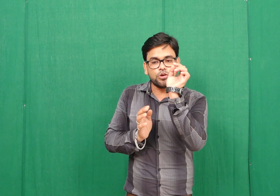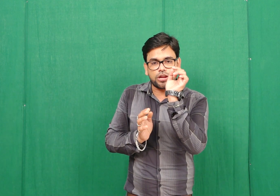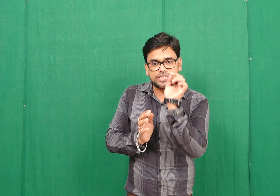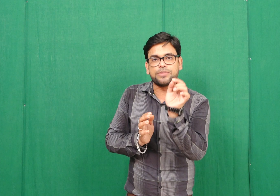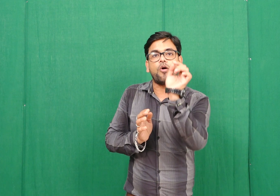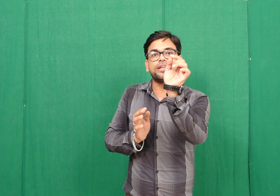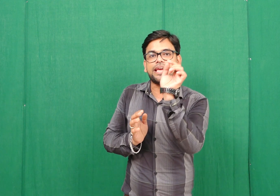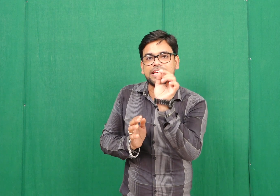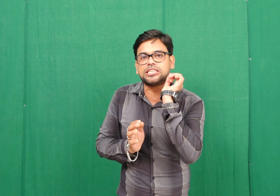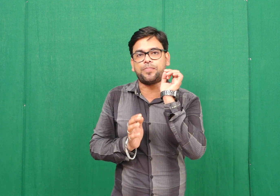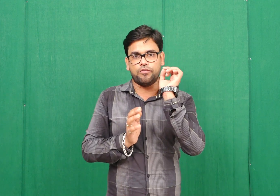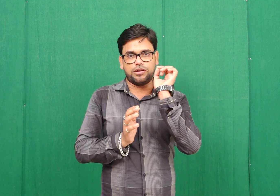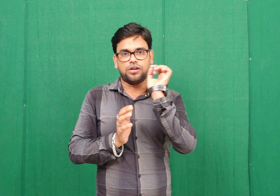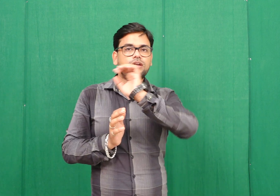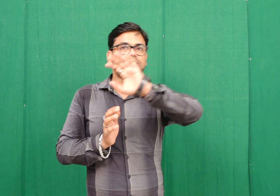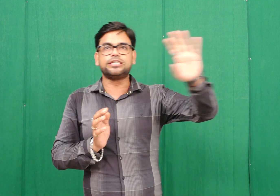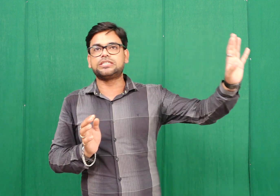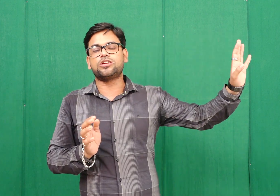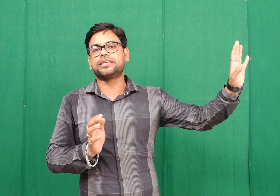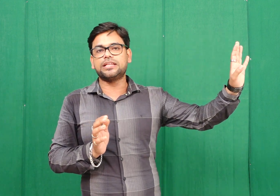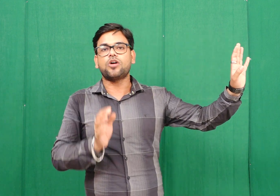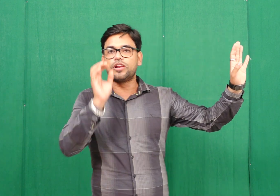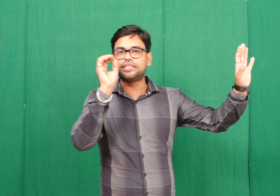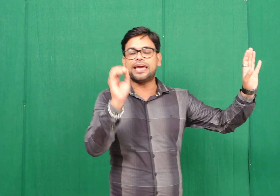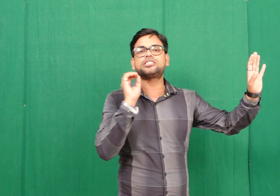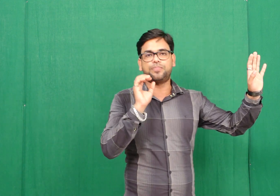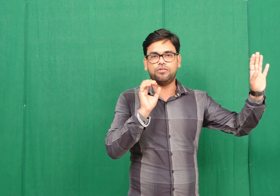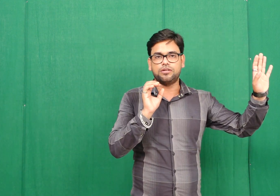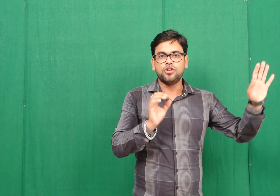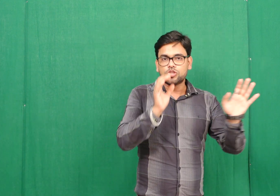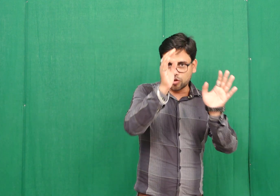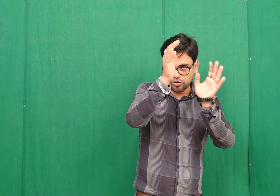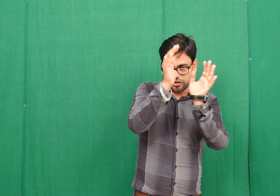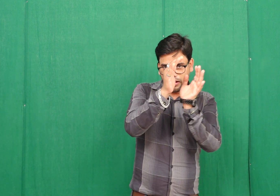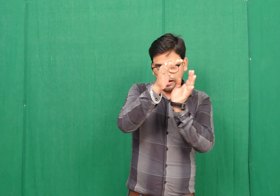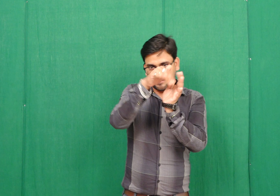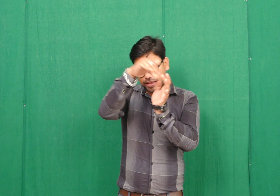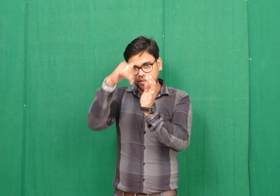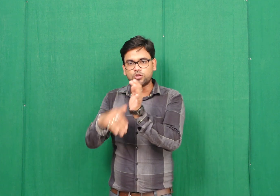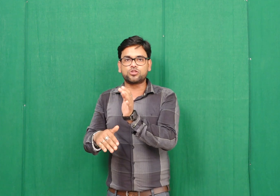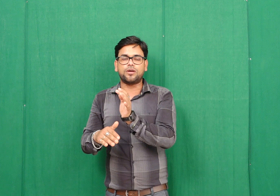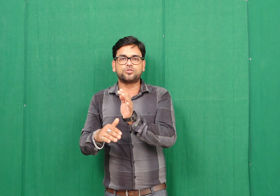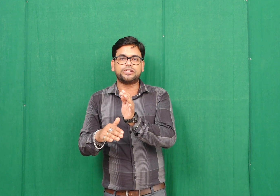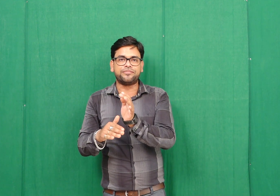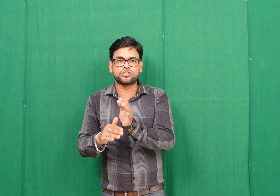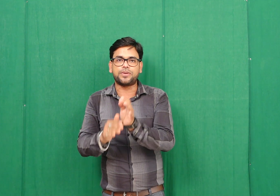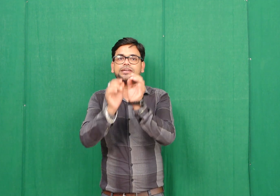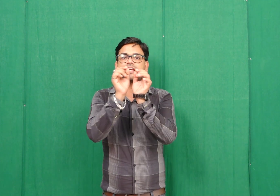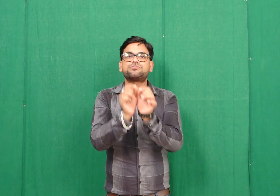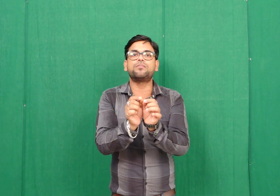will receive only the AC power, not the DC, nothing else, only the AC power. So if we again come to the definition part, transformer